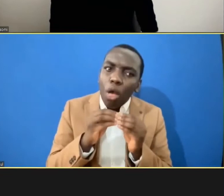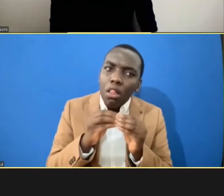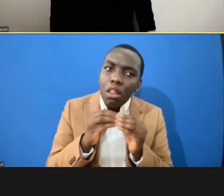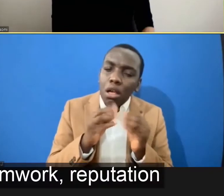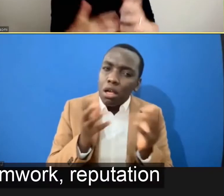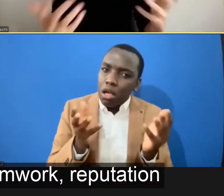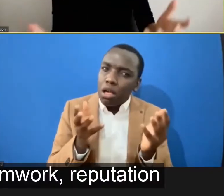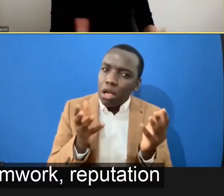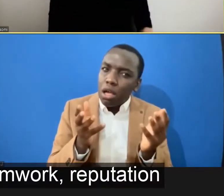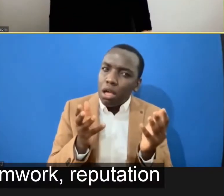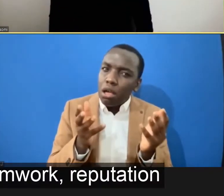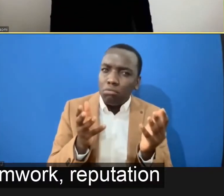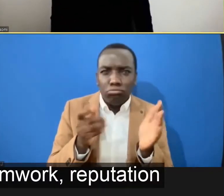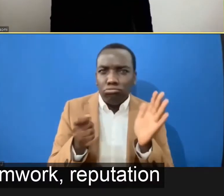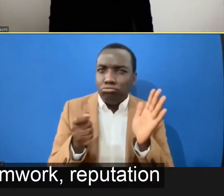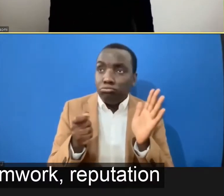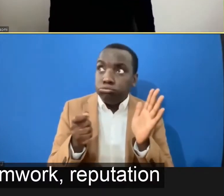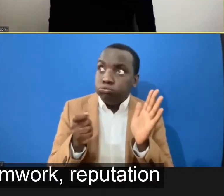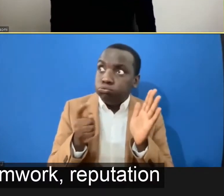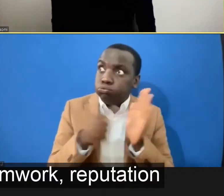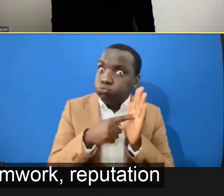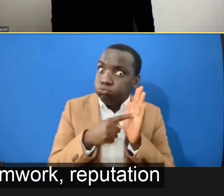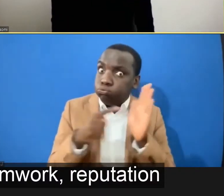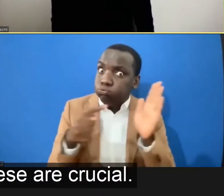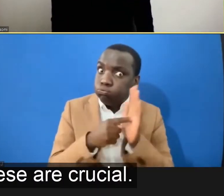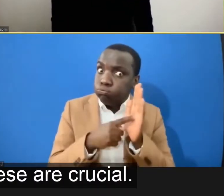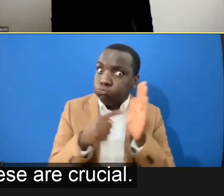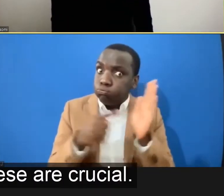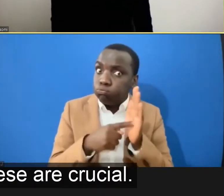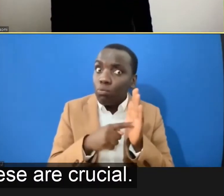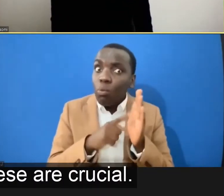So I've called this slide Teamwork, Reputation and Core Values.